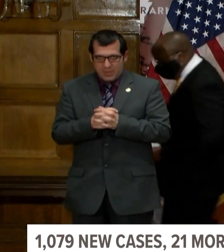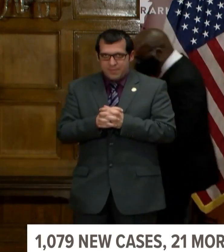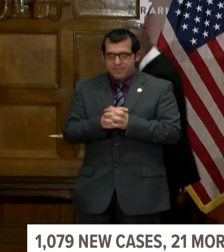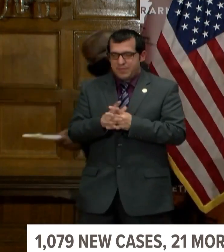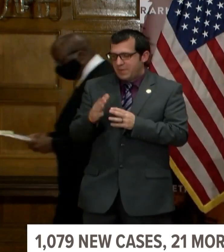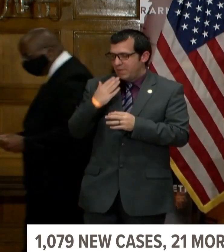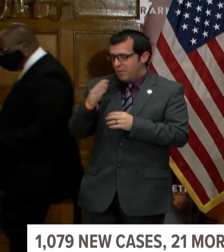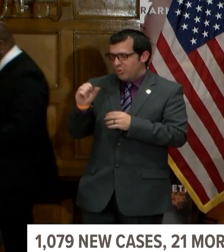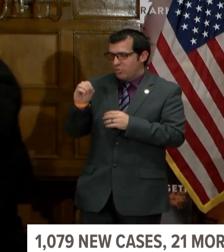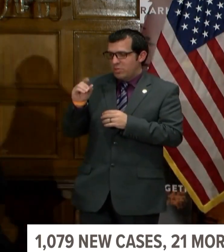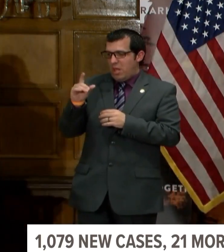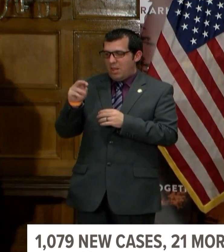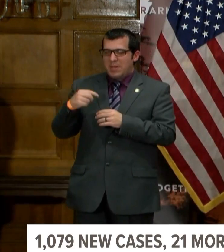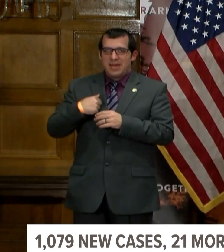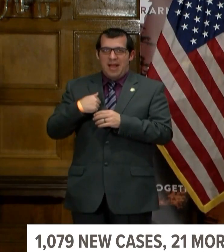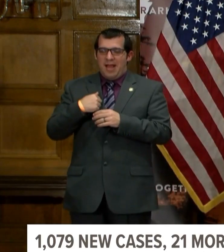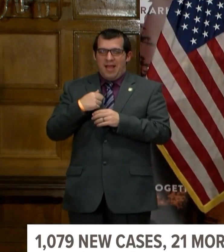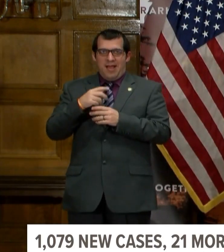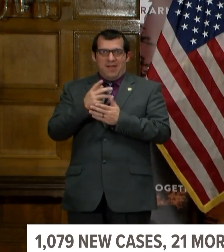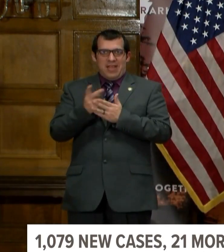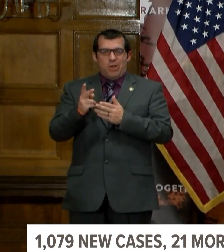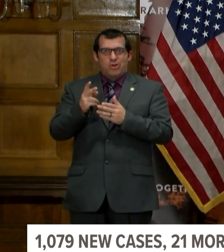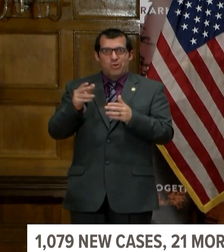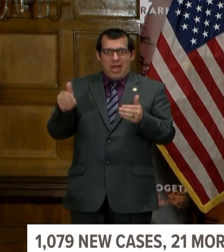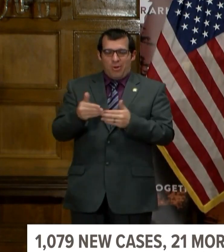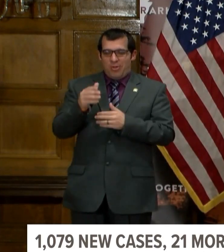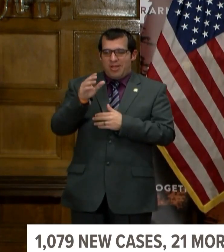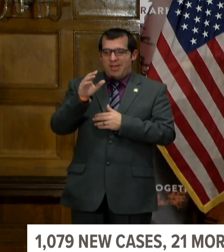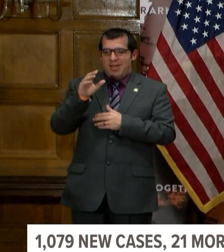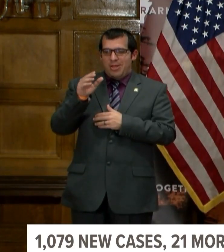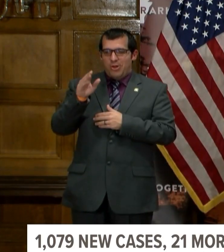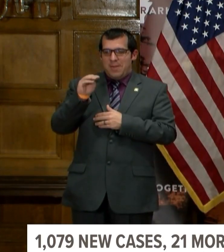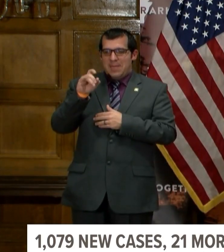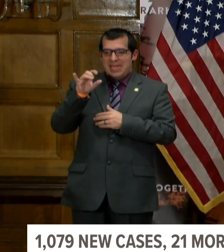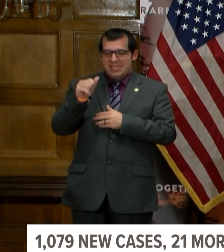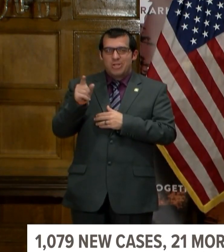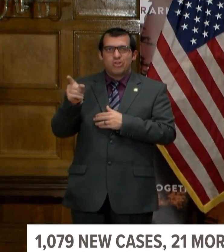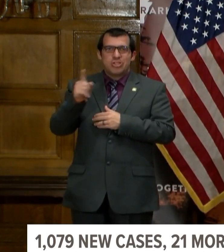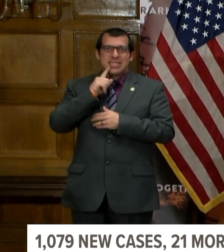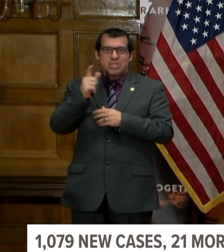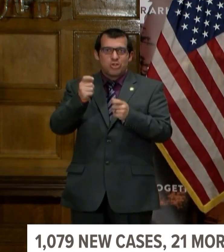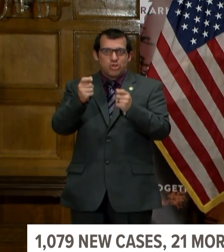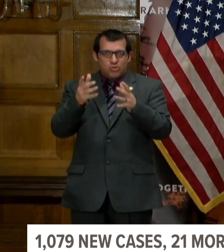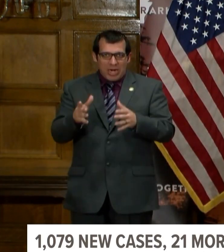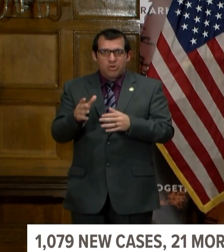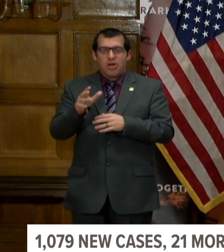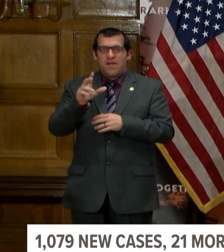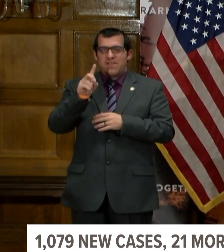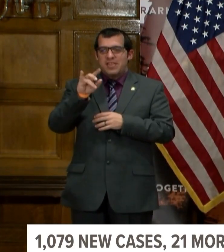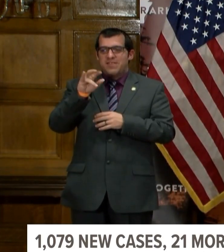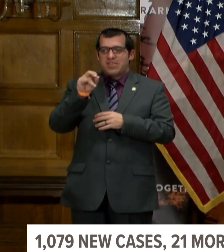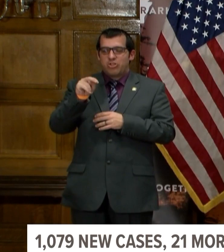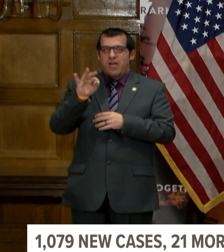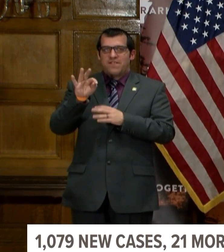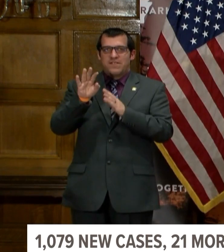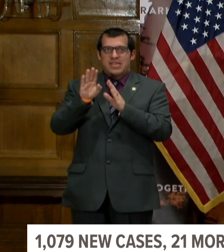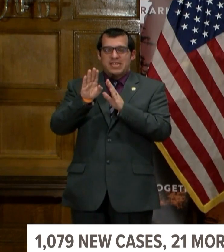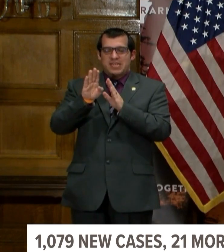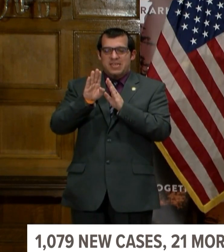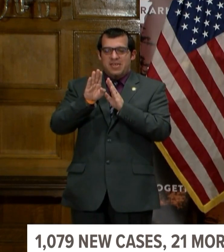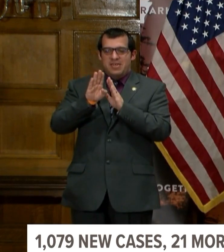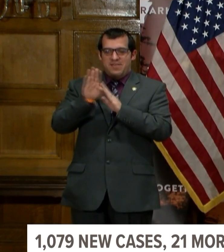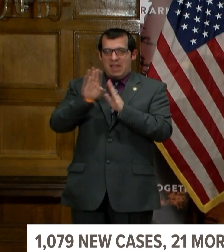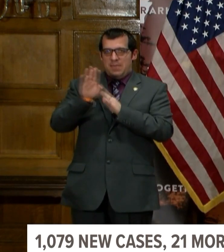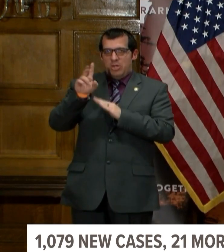Thank you, Solomon. I didn't adequately introduce Melissa Stone. She's the Director of the Division of Developmental